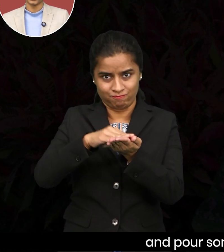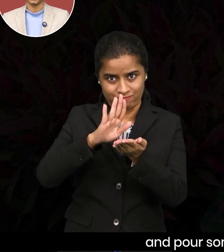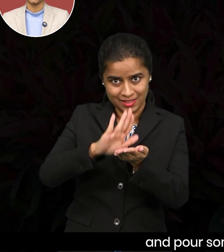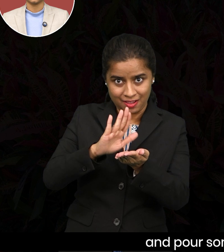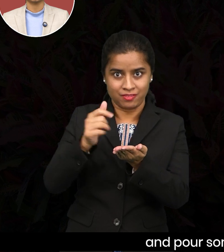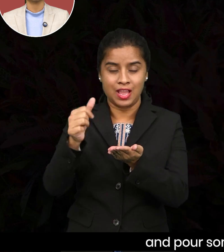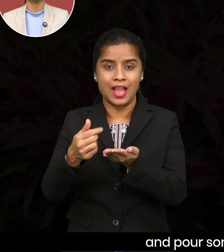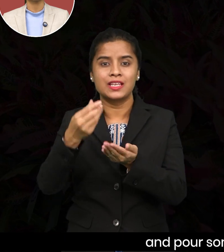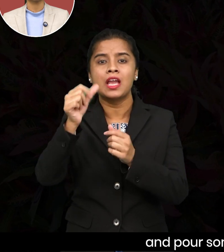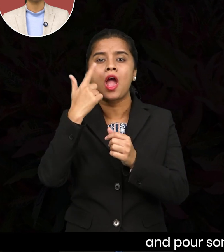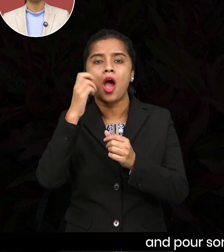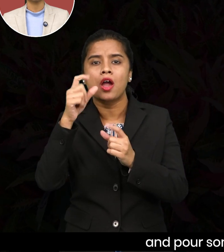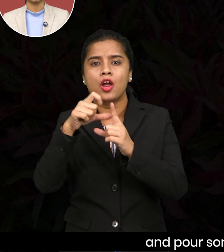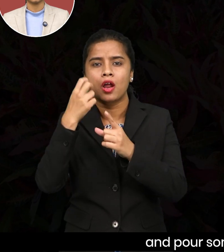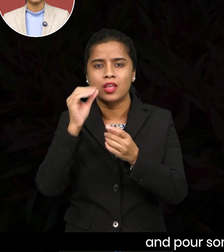solution over it.